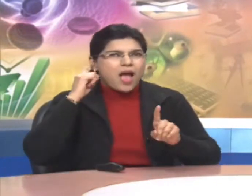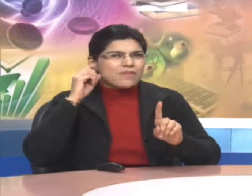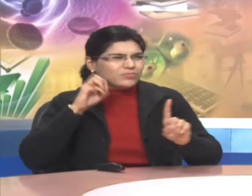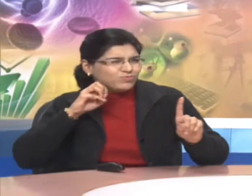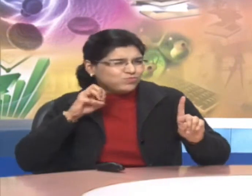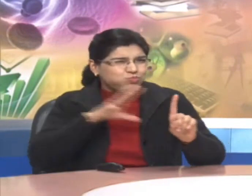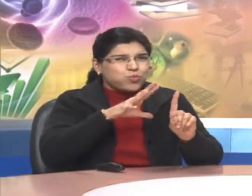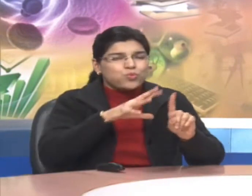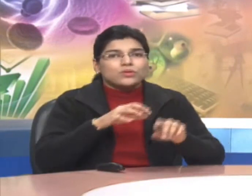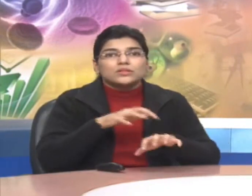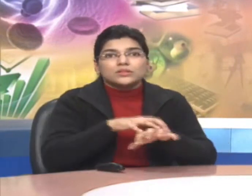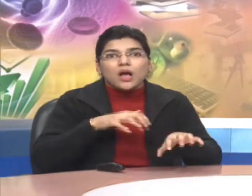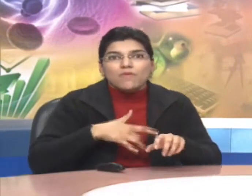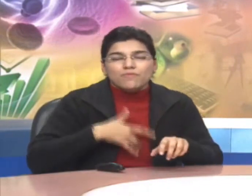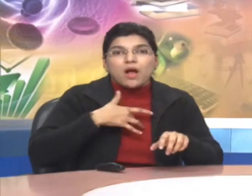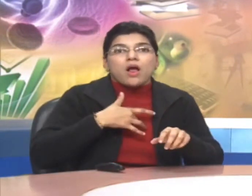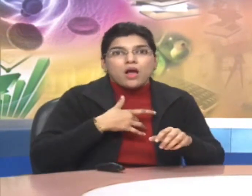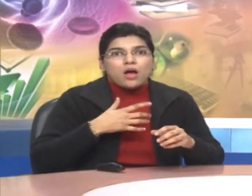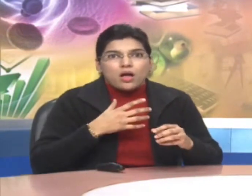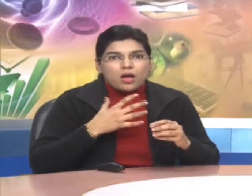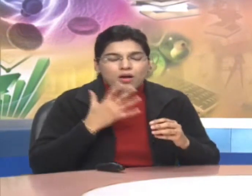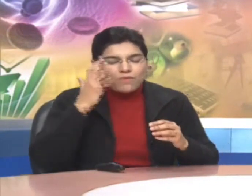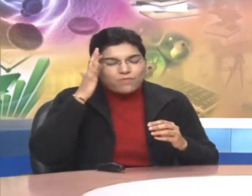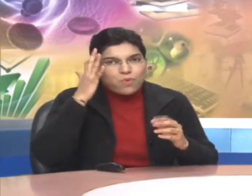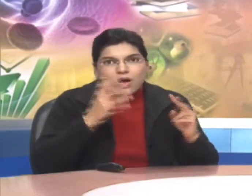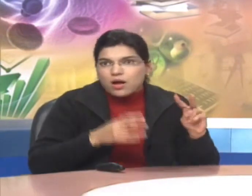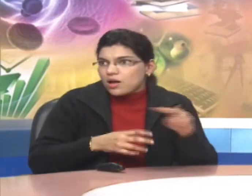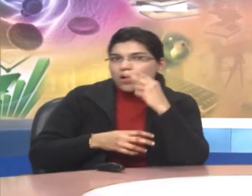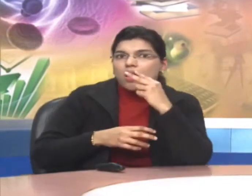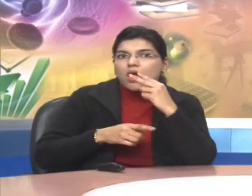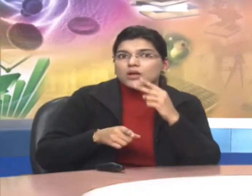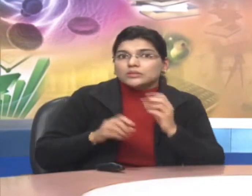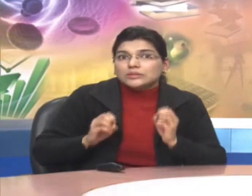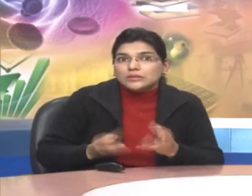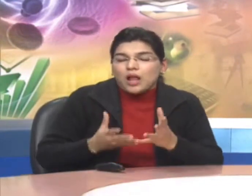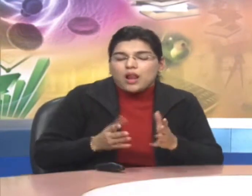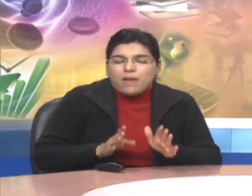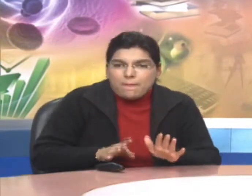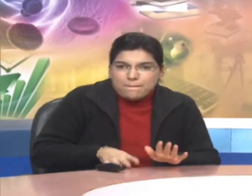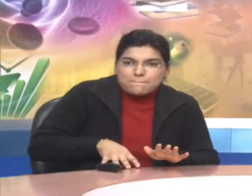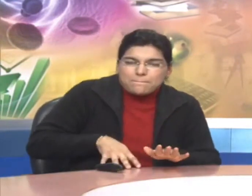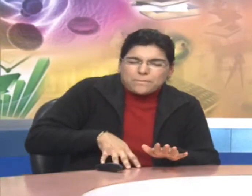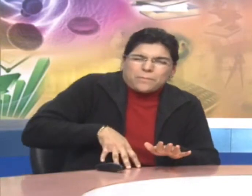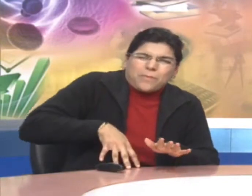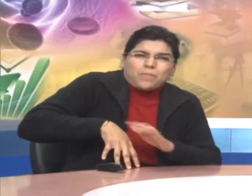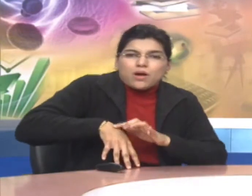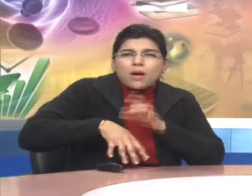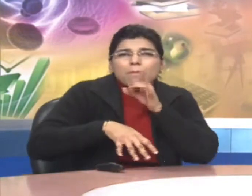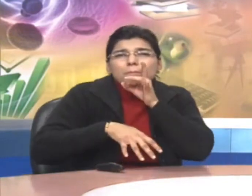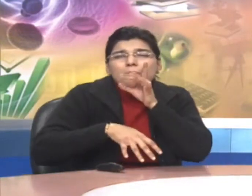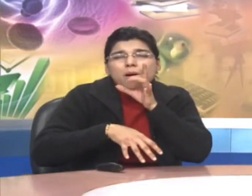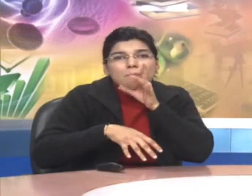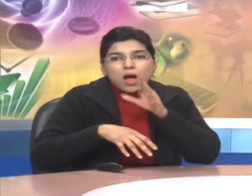tiger raised his head, then slowly got to his feet. He found himself trapped like a